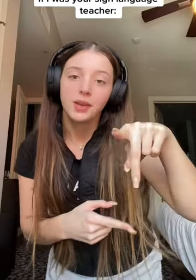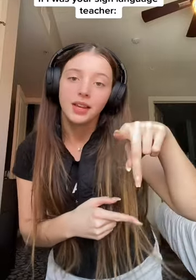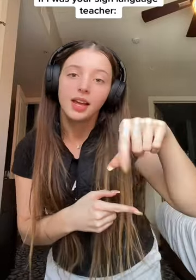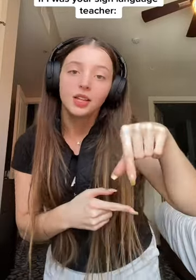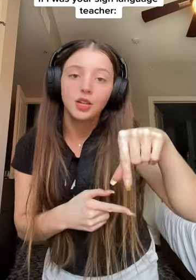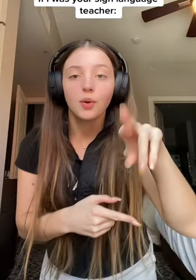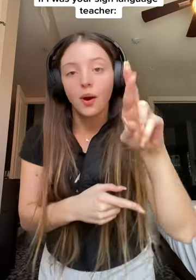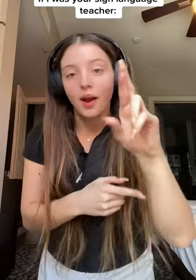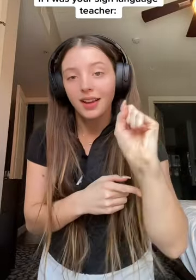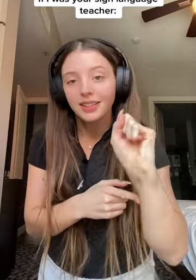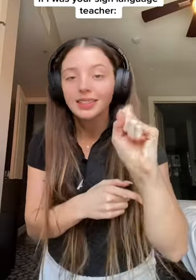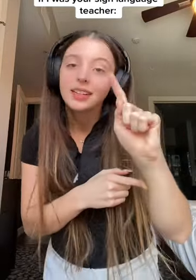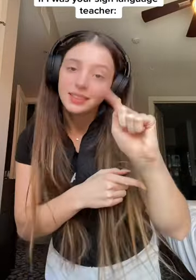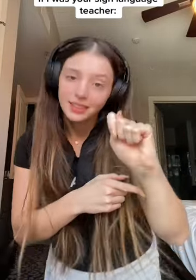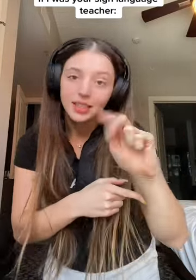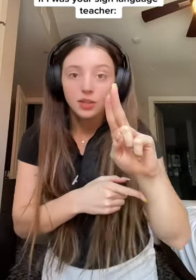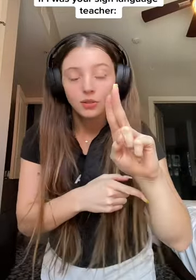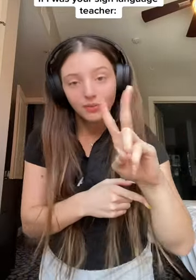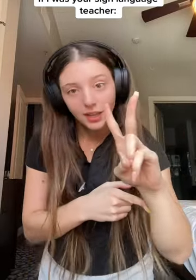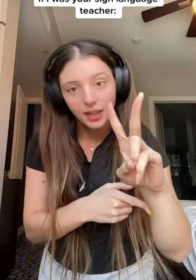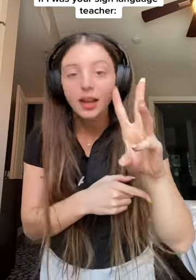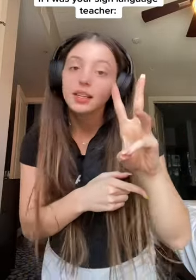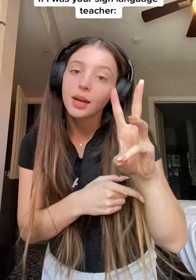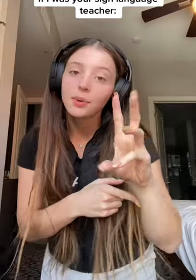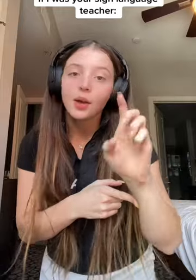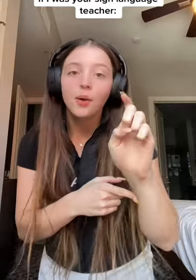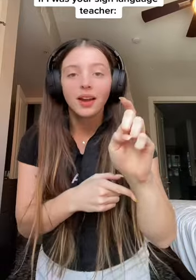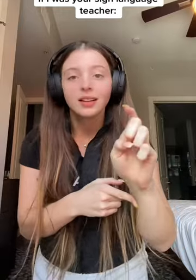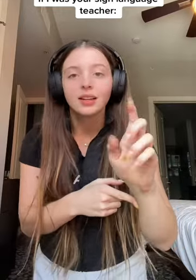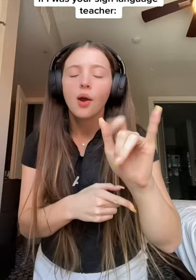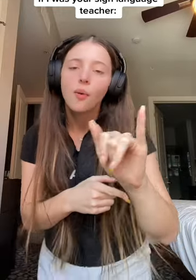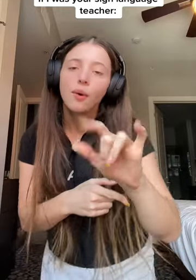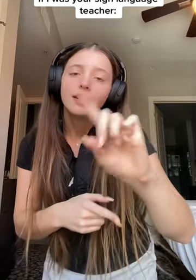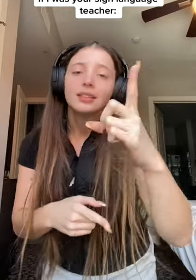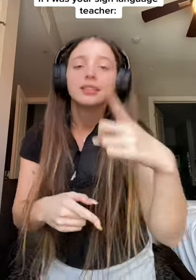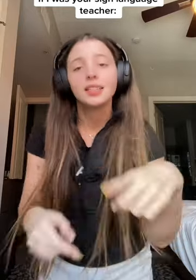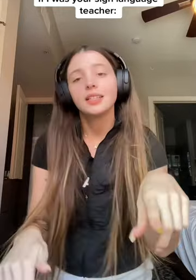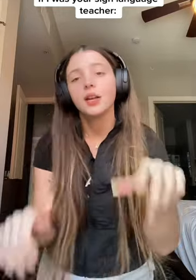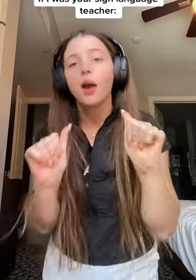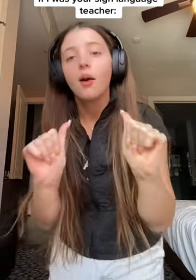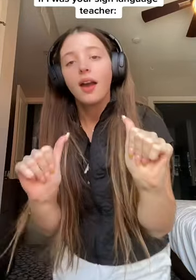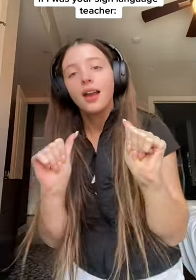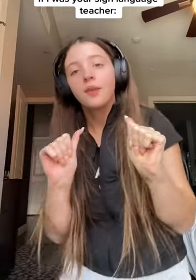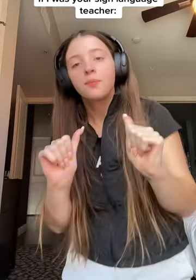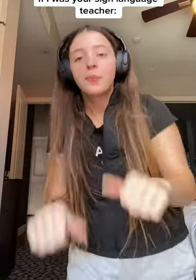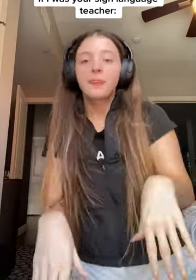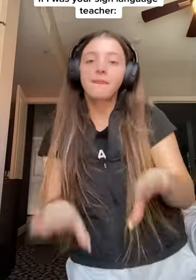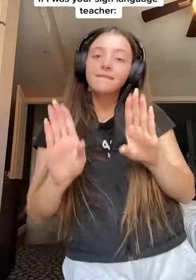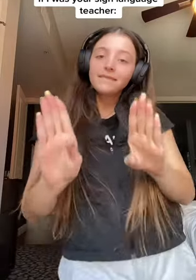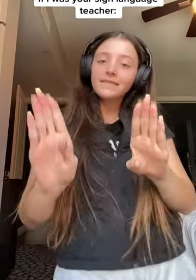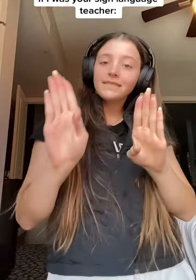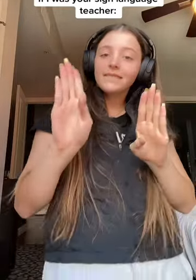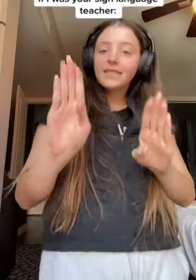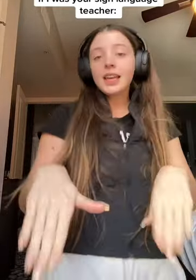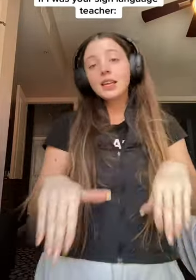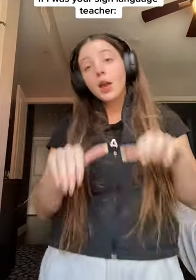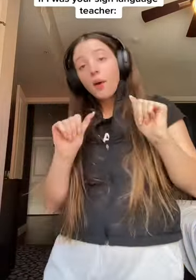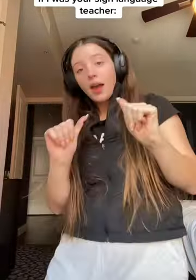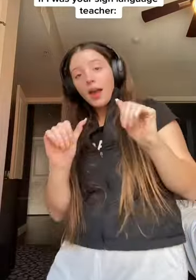Q, R, S, T, U, V, W, X, Y, and Z. Yo A, yo B's, yo A,